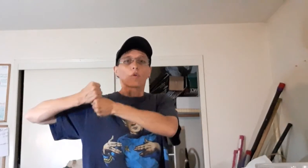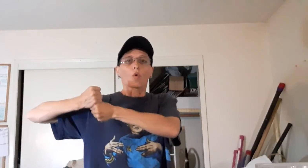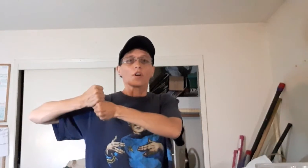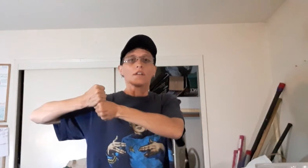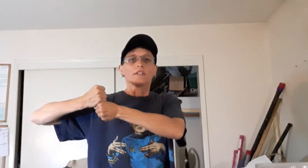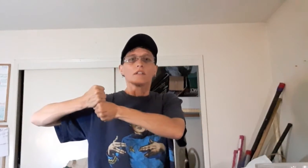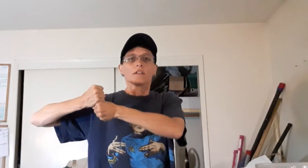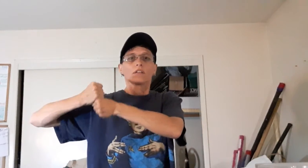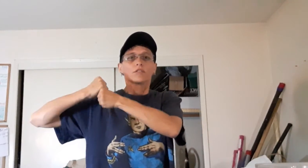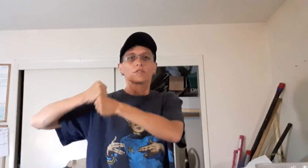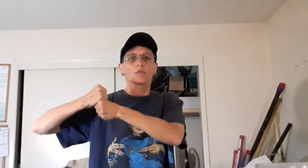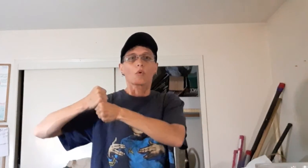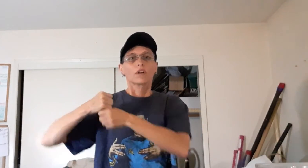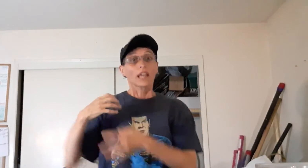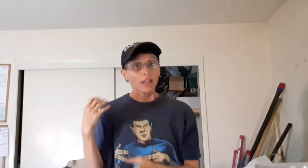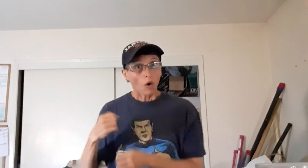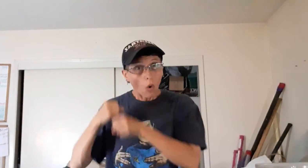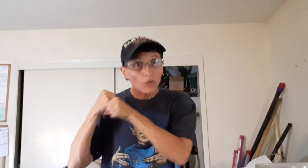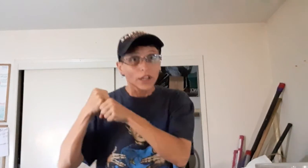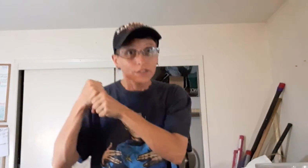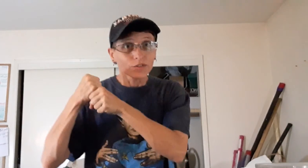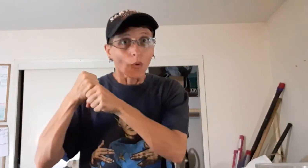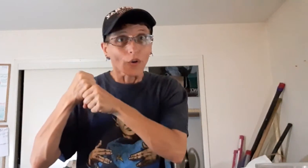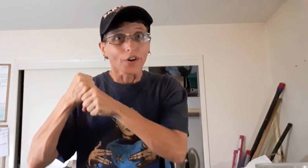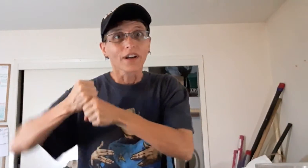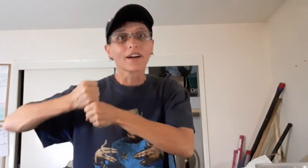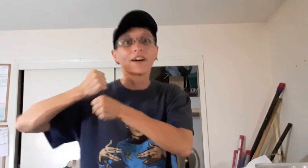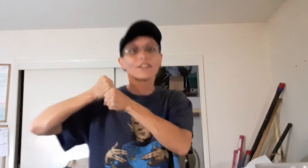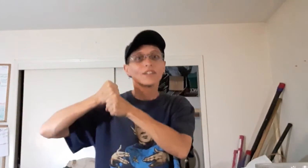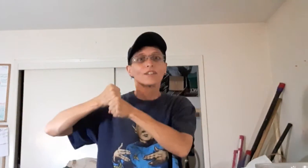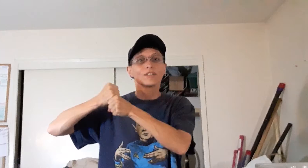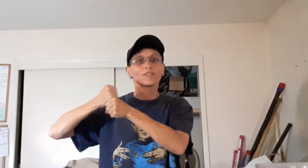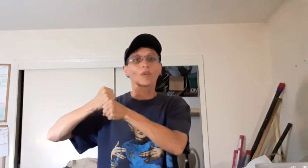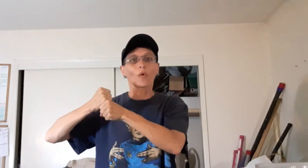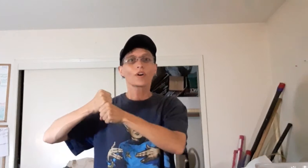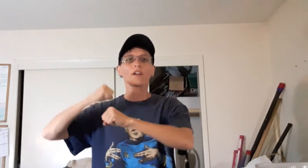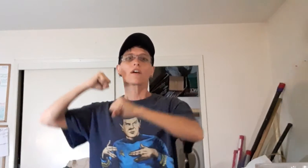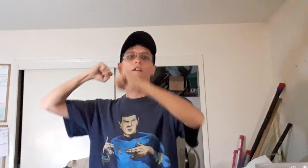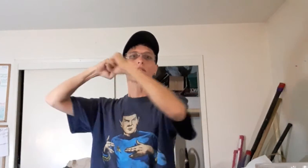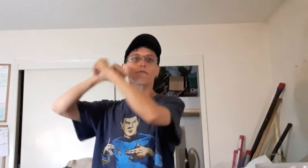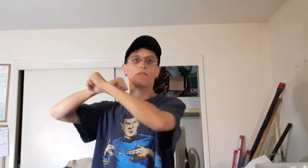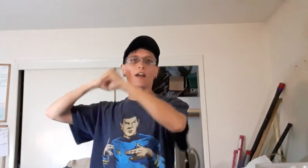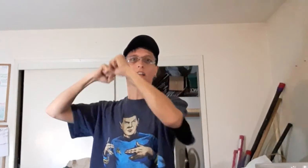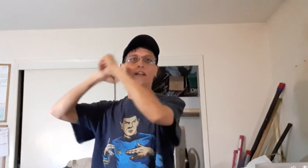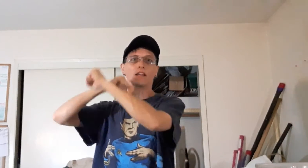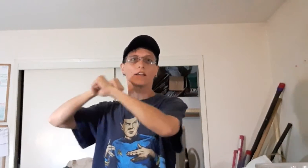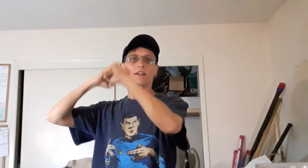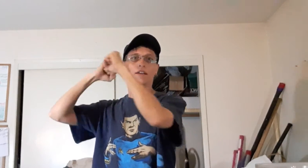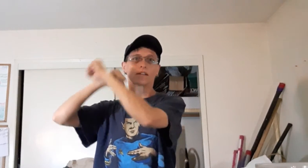Sword. Sword, like you're holding a sword. Sword, fighting.